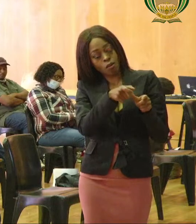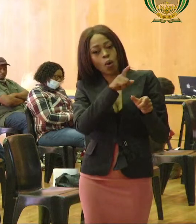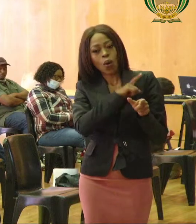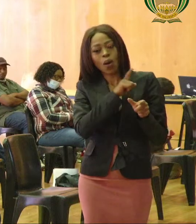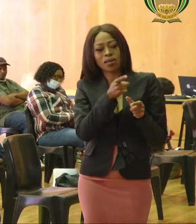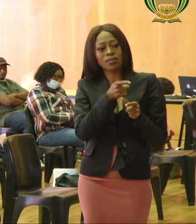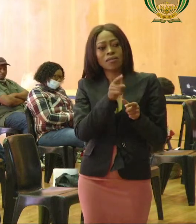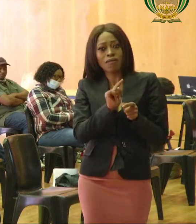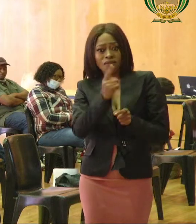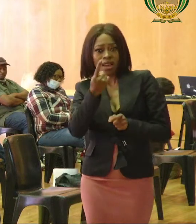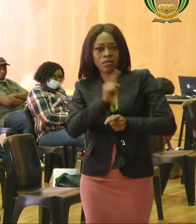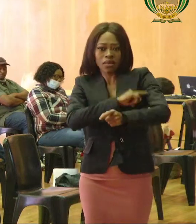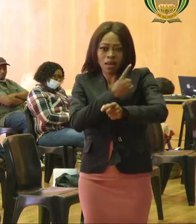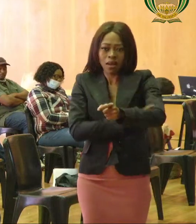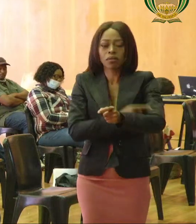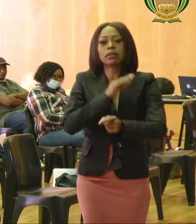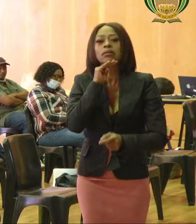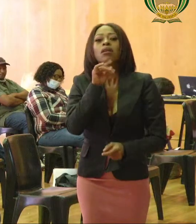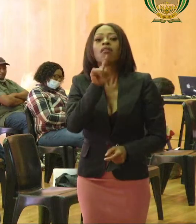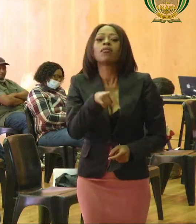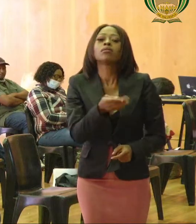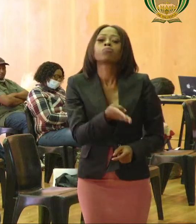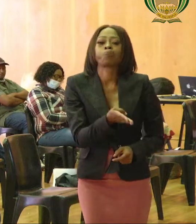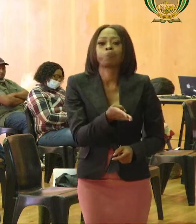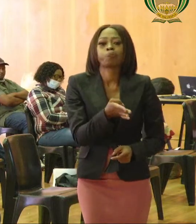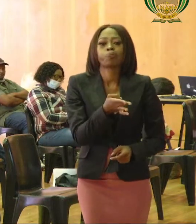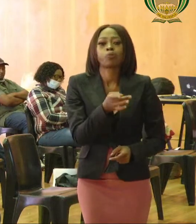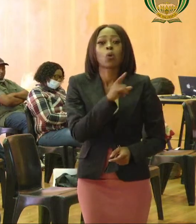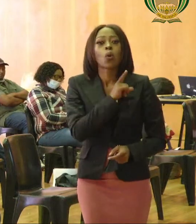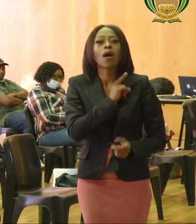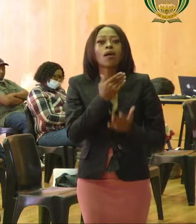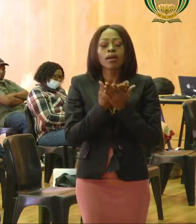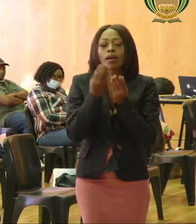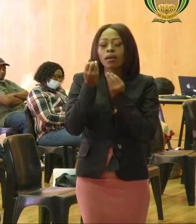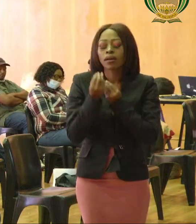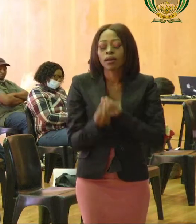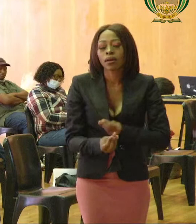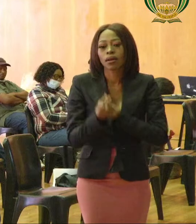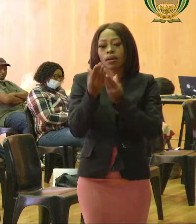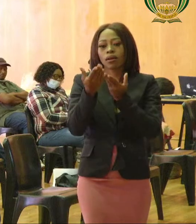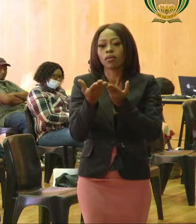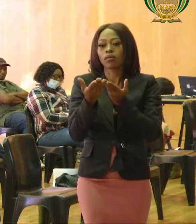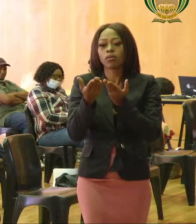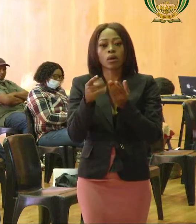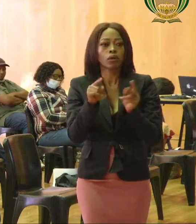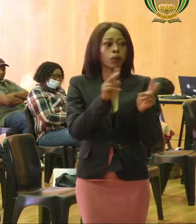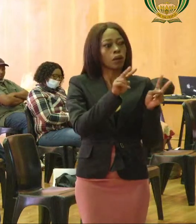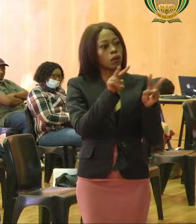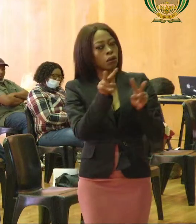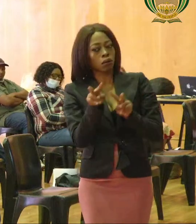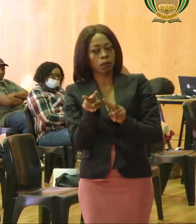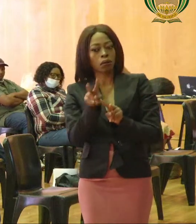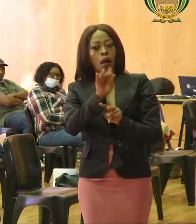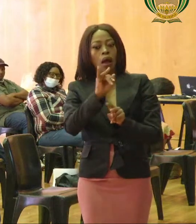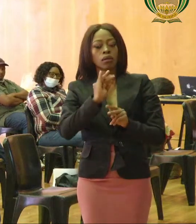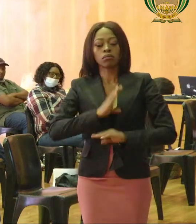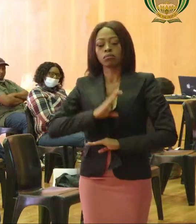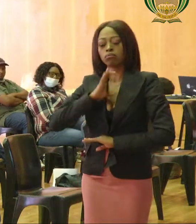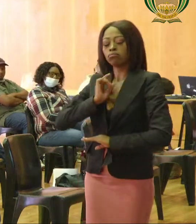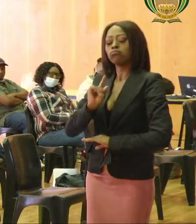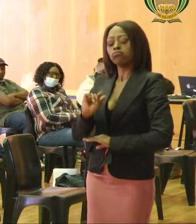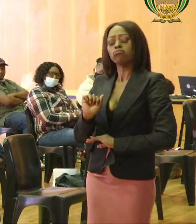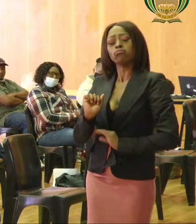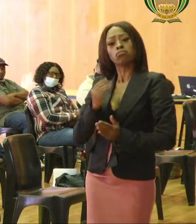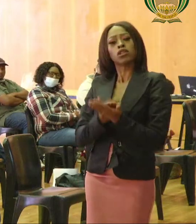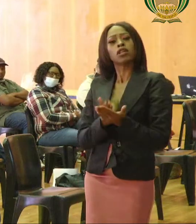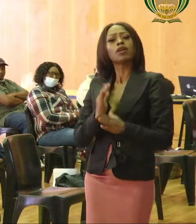a capacity that can at least give us confidence. I want to note that